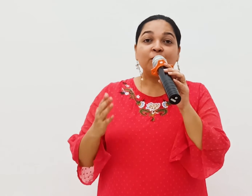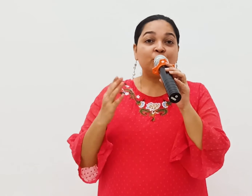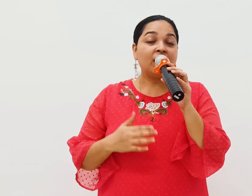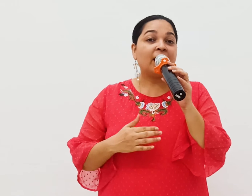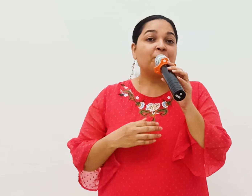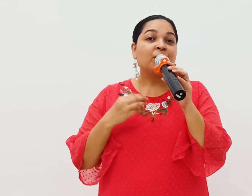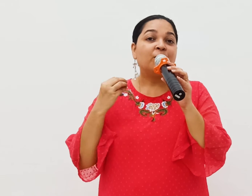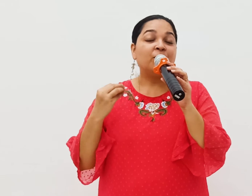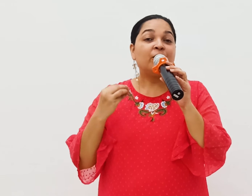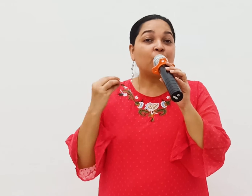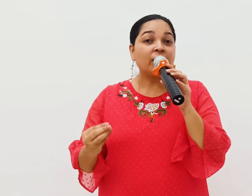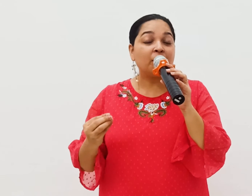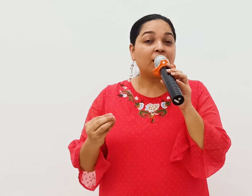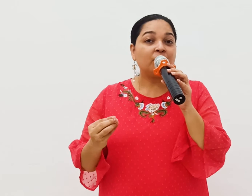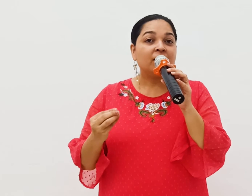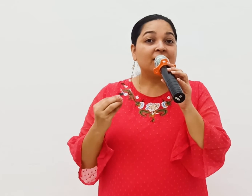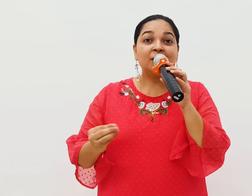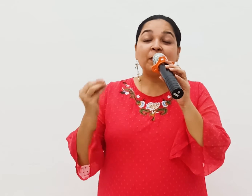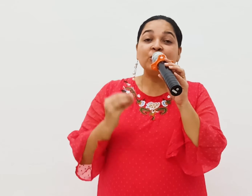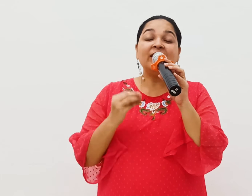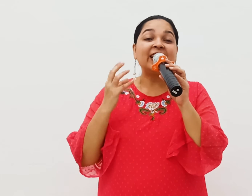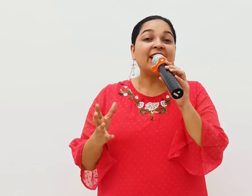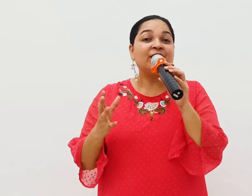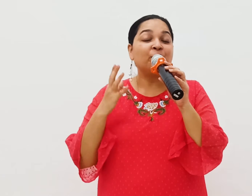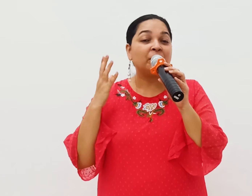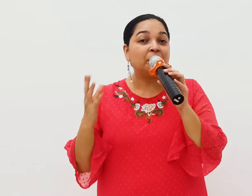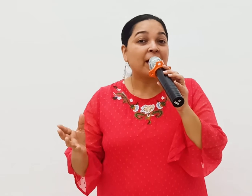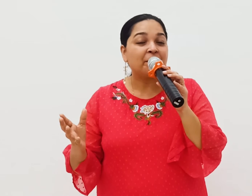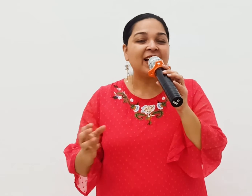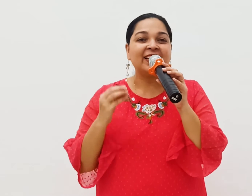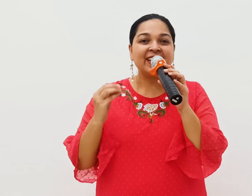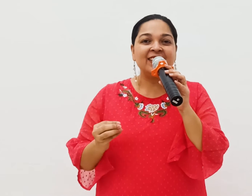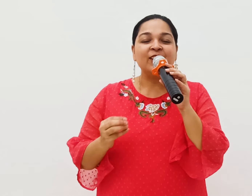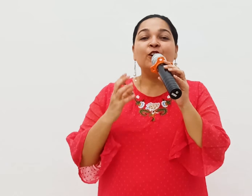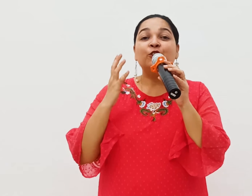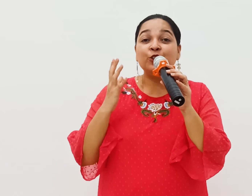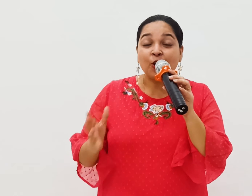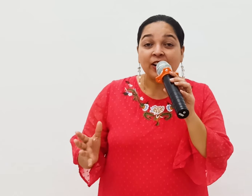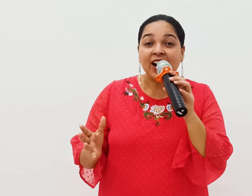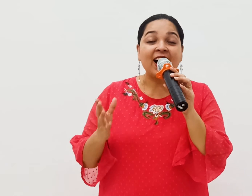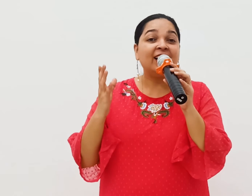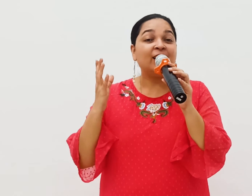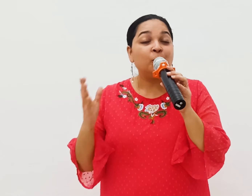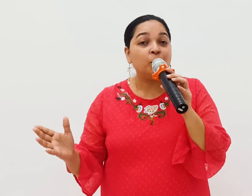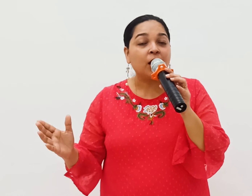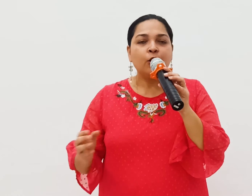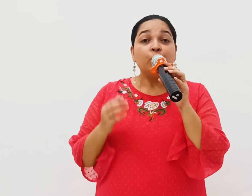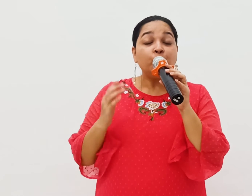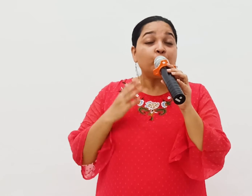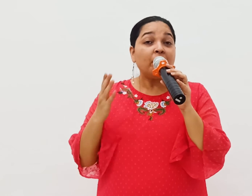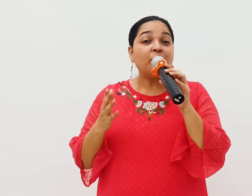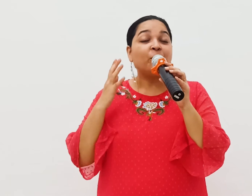this month of July, we were talking about a special character from the Bible, and that is Jonah,